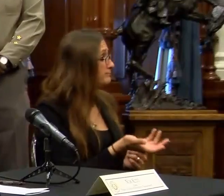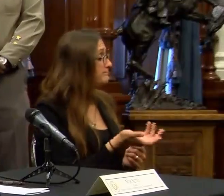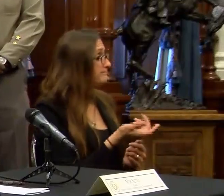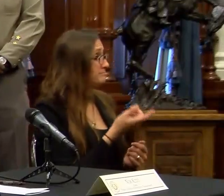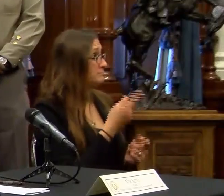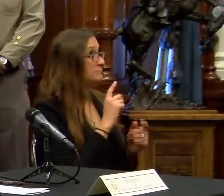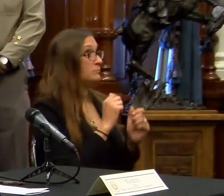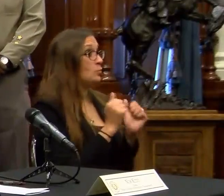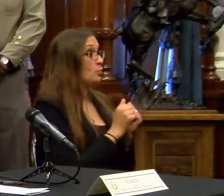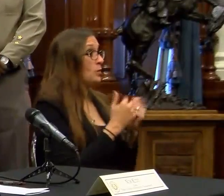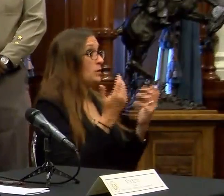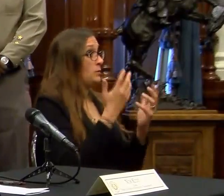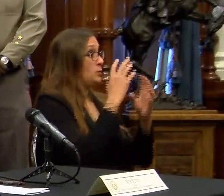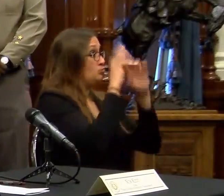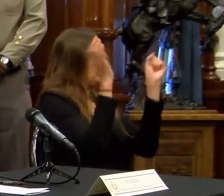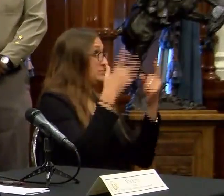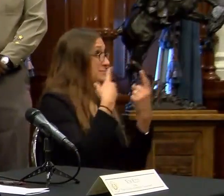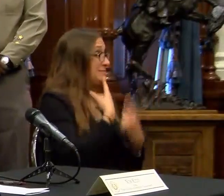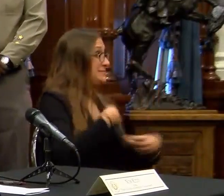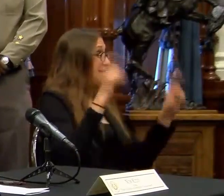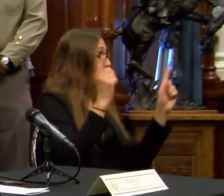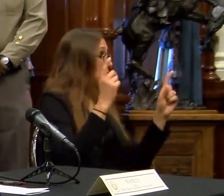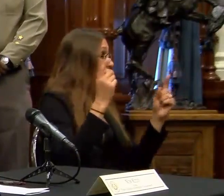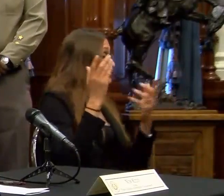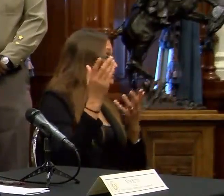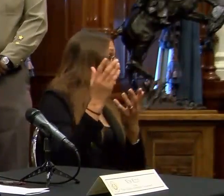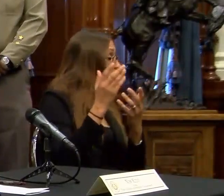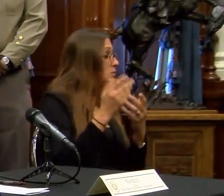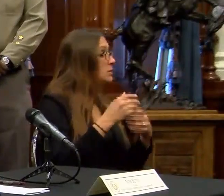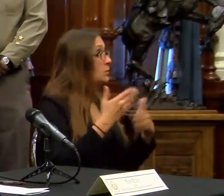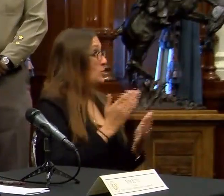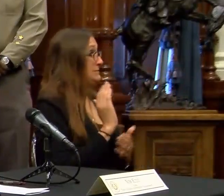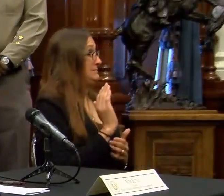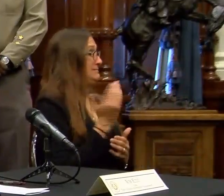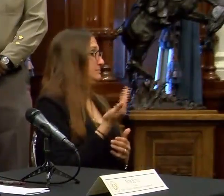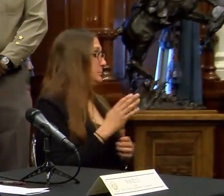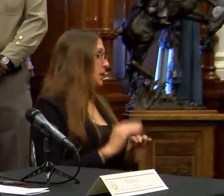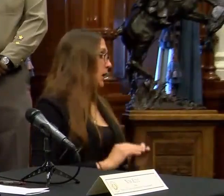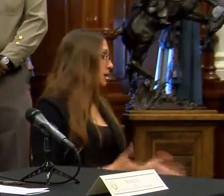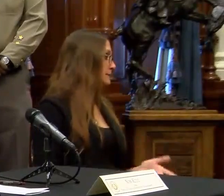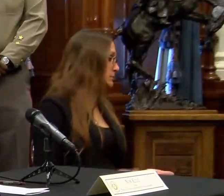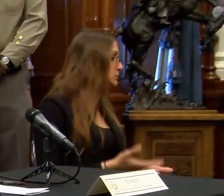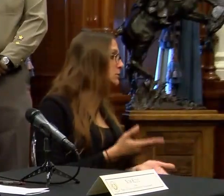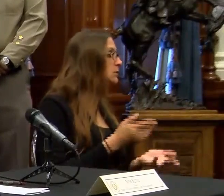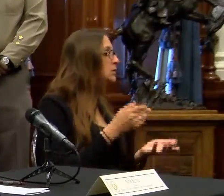Of course, with what the president has announced and what seems to be obvious, and that is